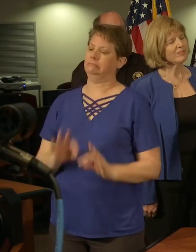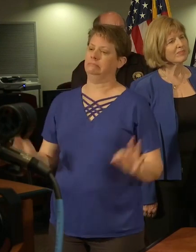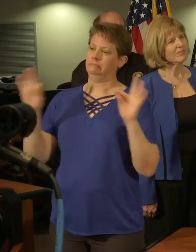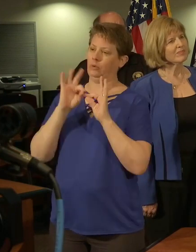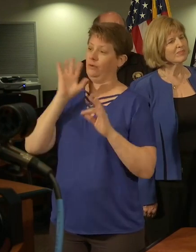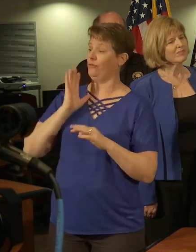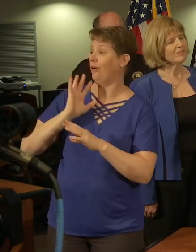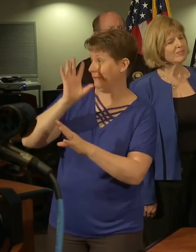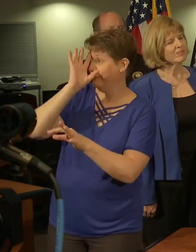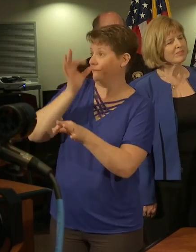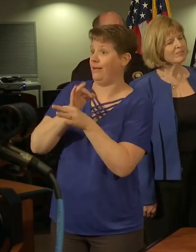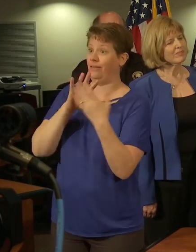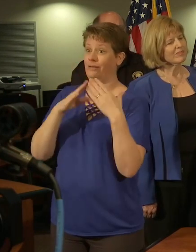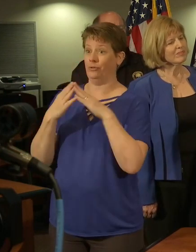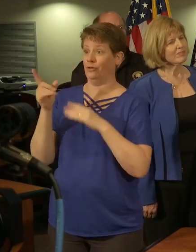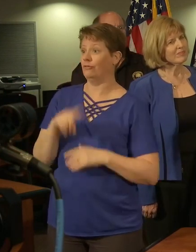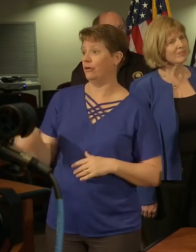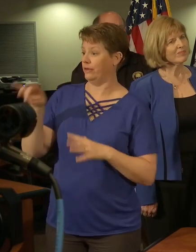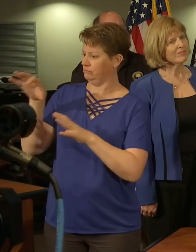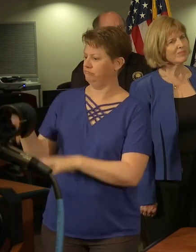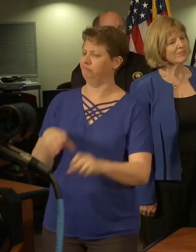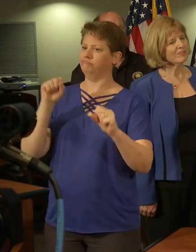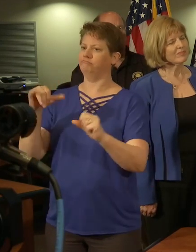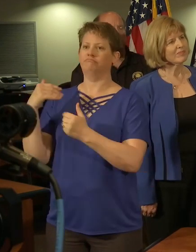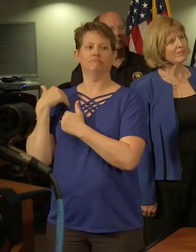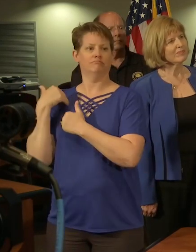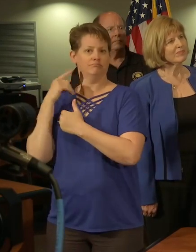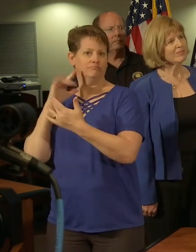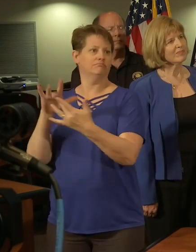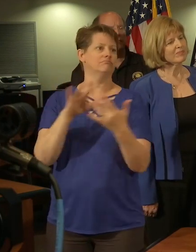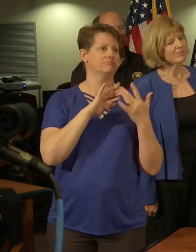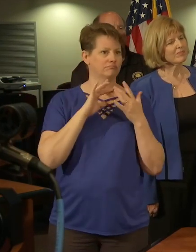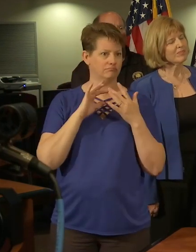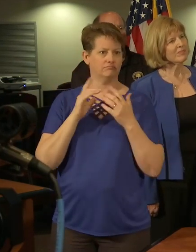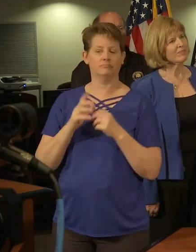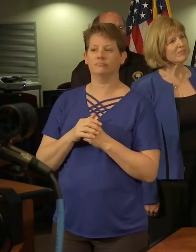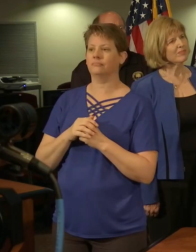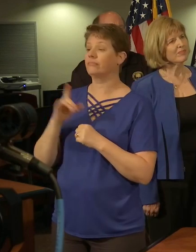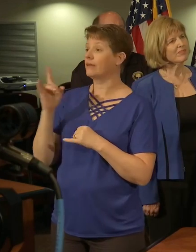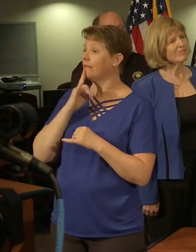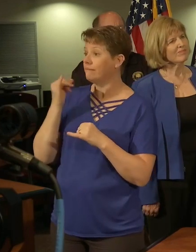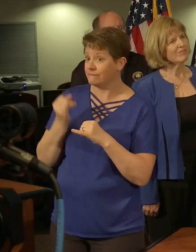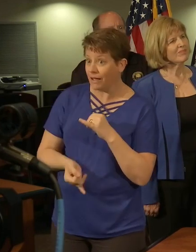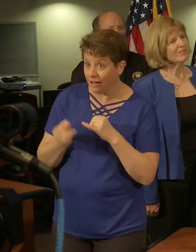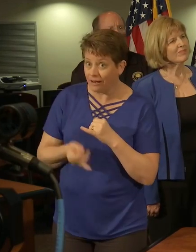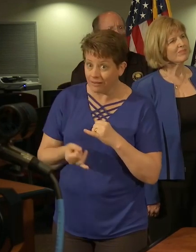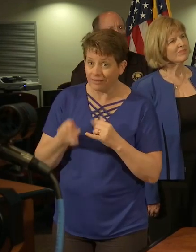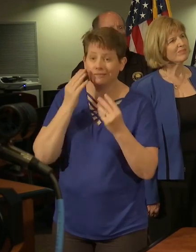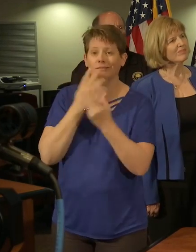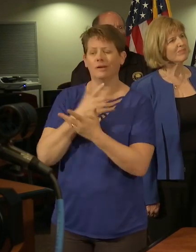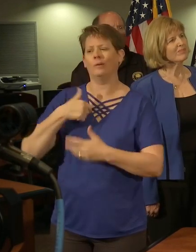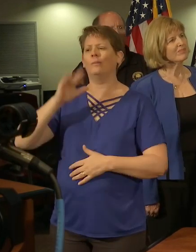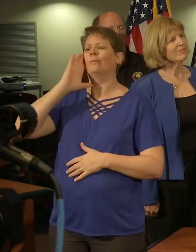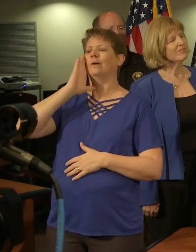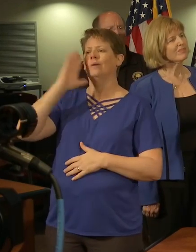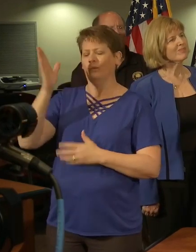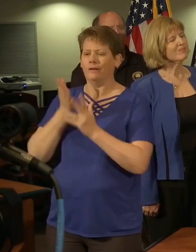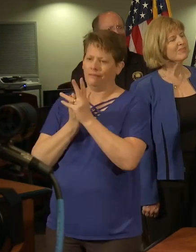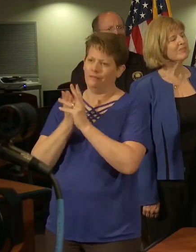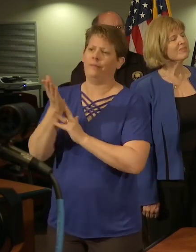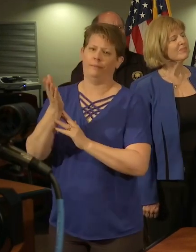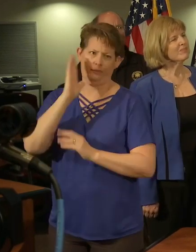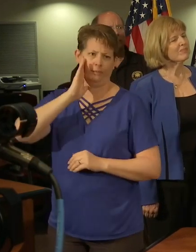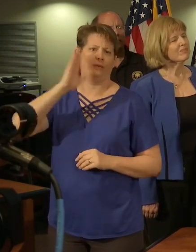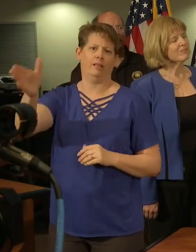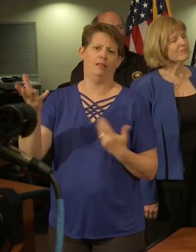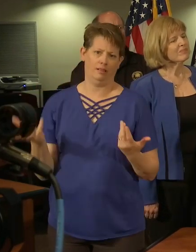our faith community to undertake. I'll say finally, we are going to get through this, and we're going